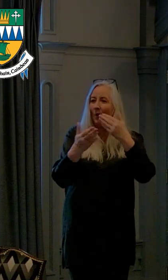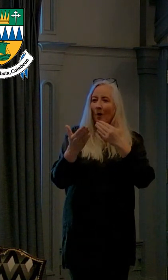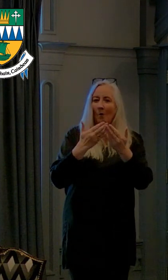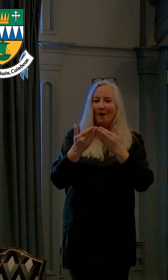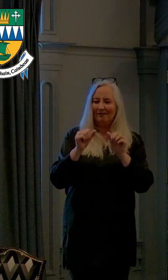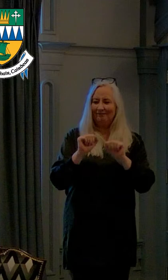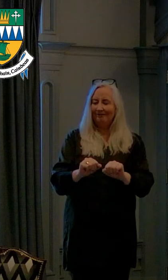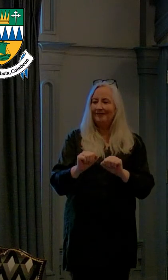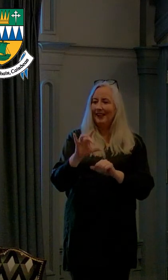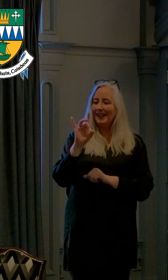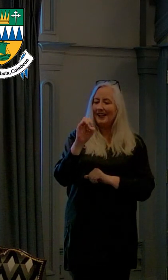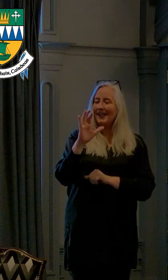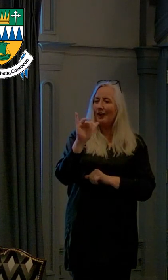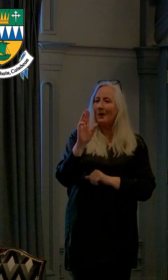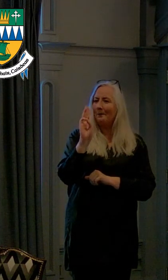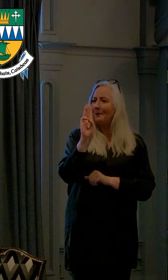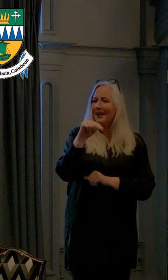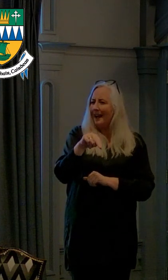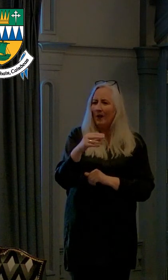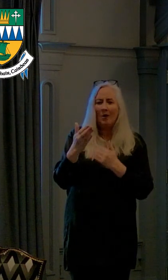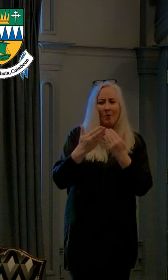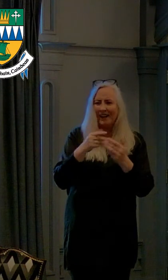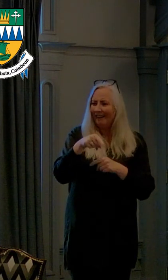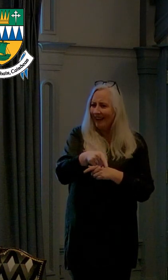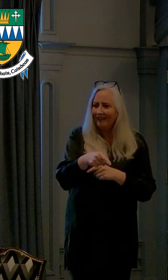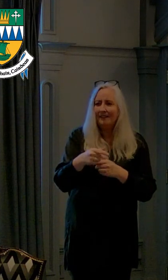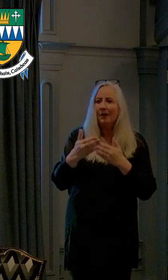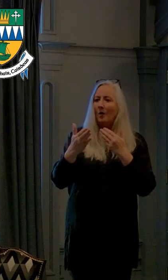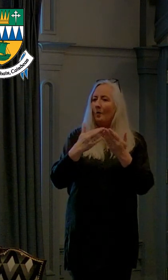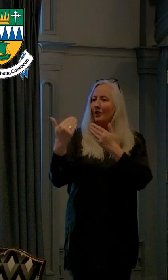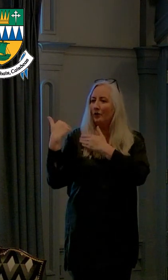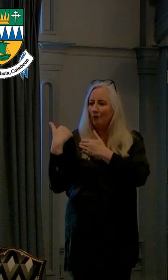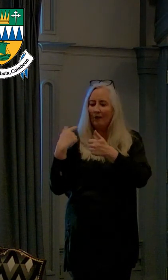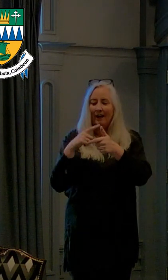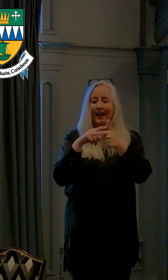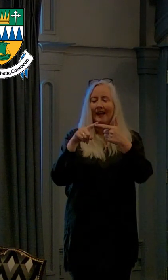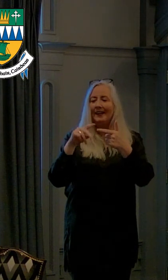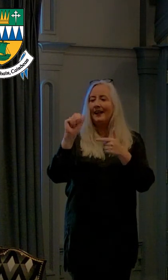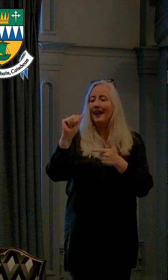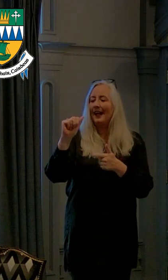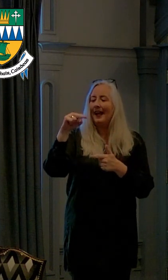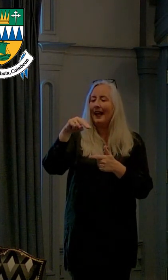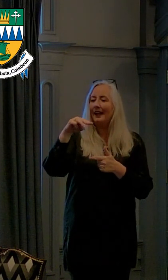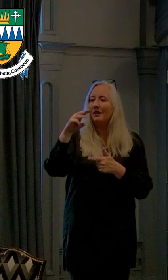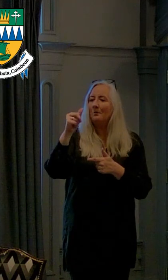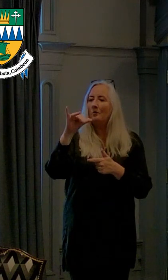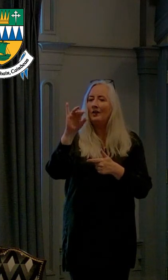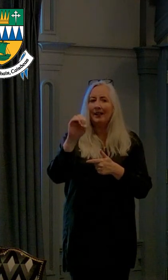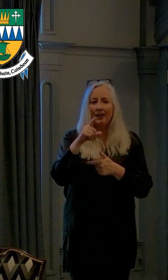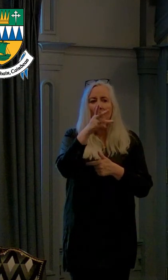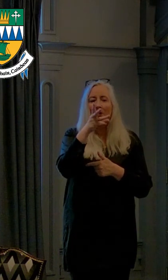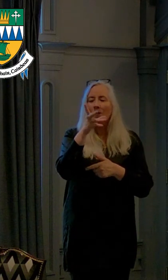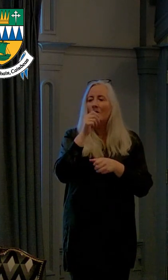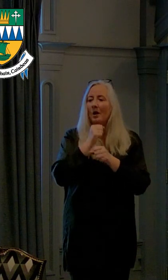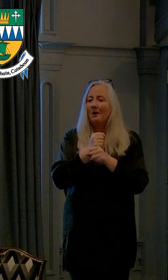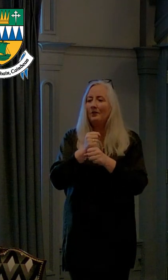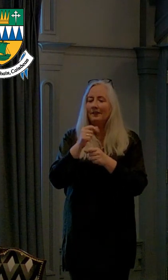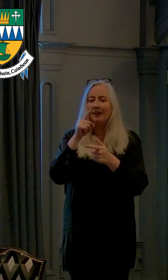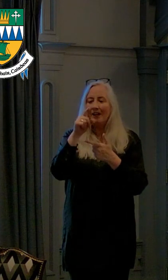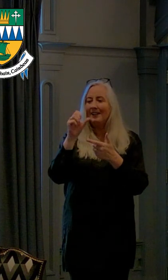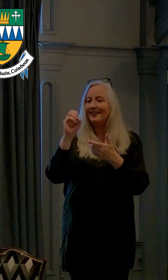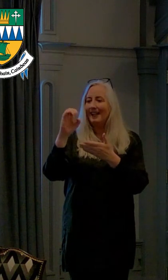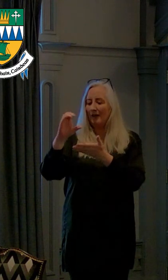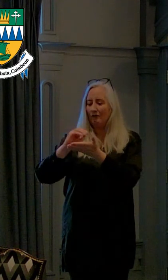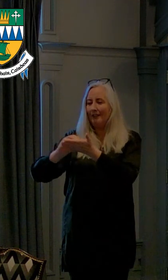Public Participation Network is and the role of it, and then Anne-Marie will go through her role as member of the Secretariat